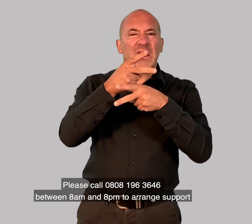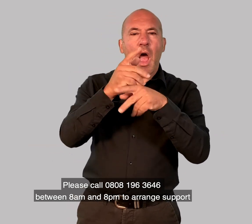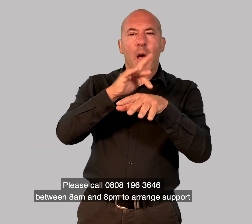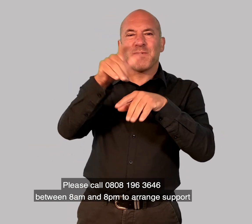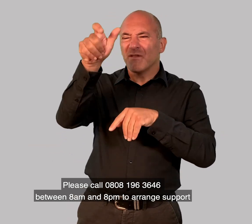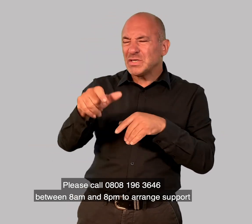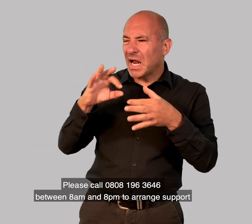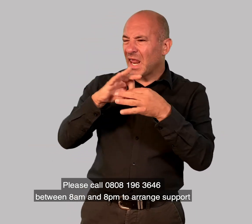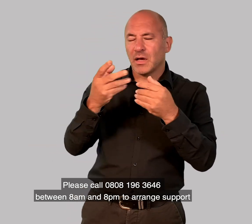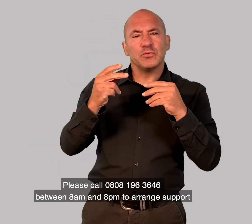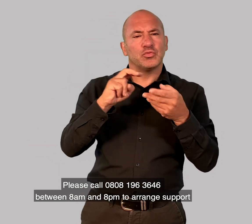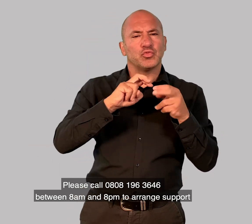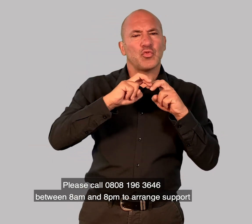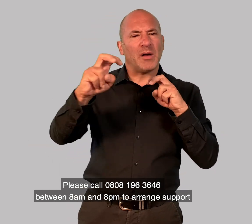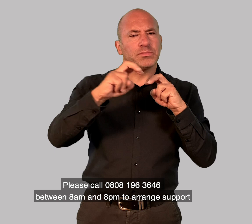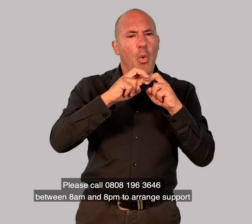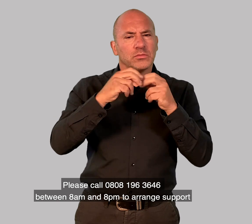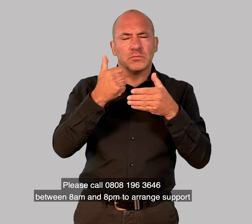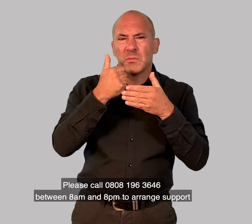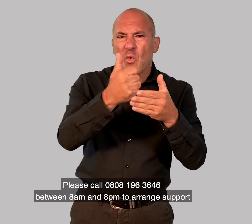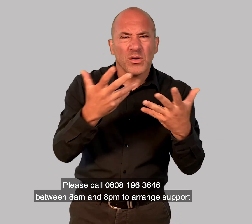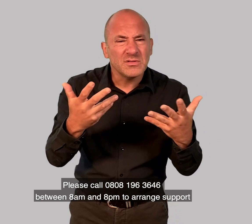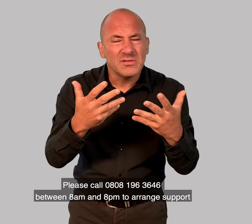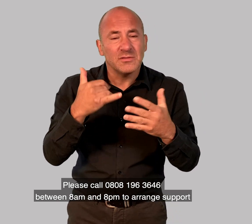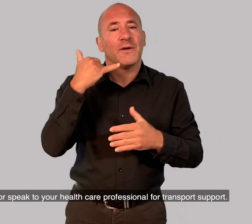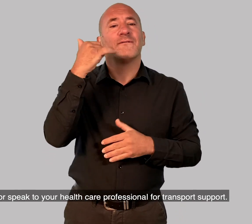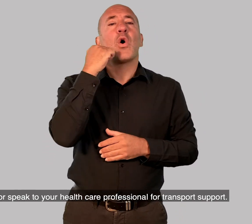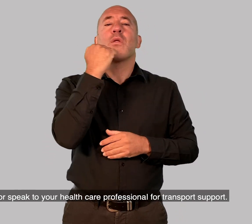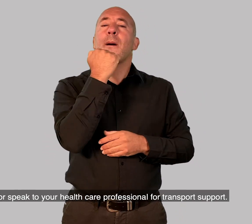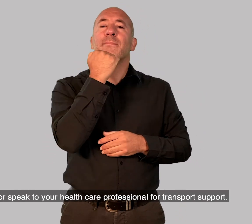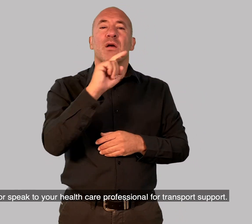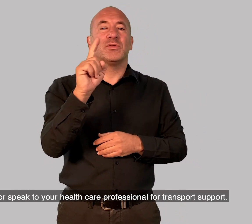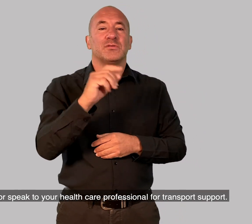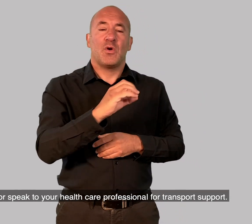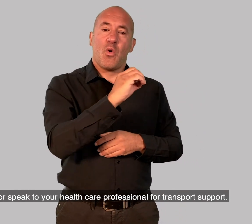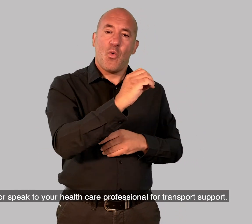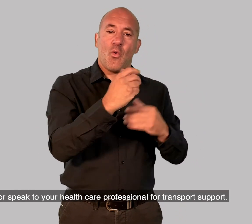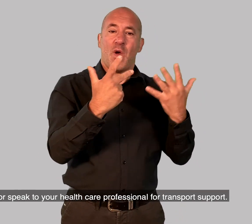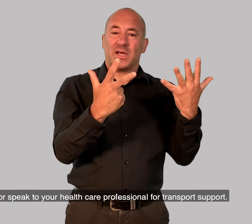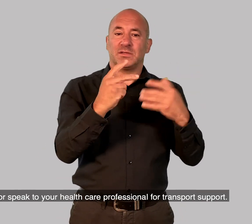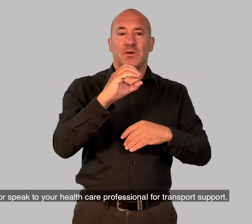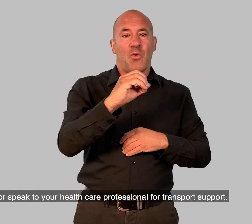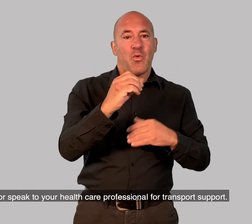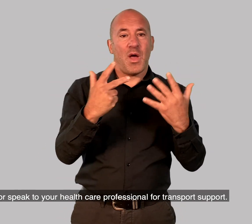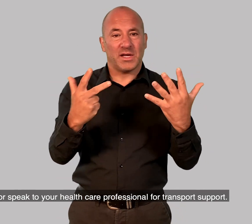3646 between 8 a.m. and 8 p.m. or speak to your healthcare professional for transport support.